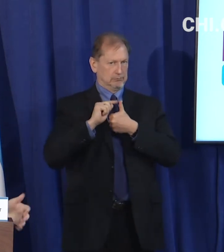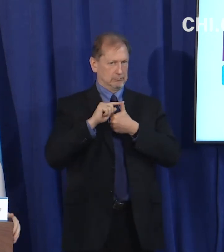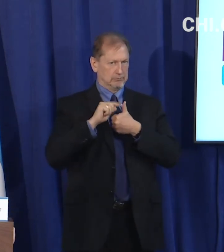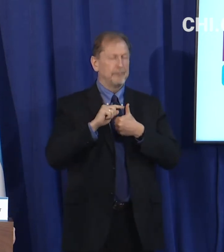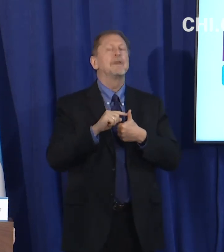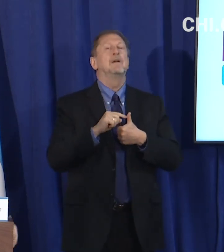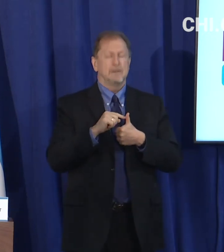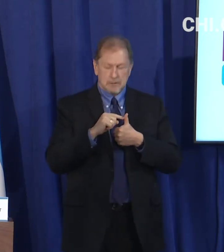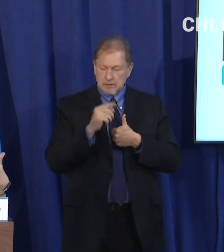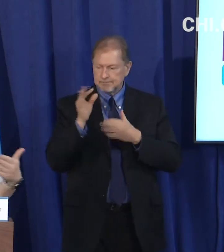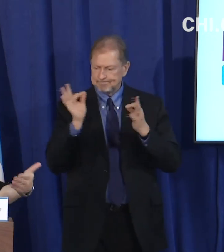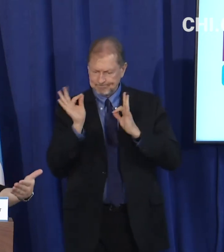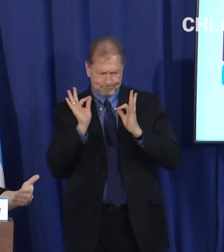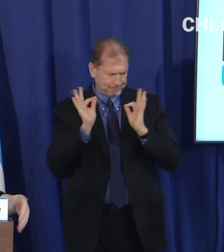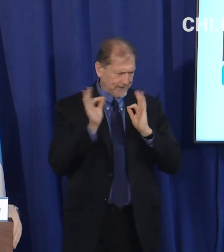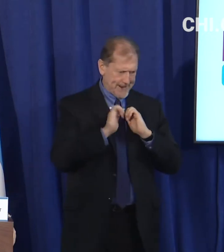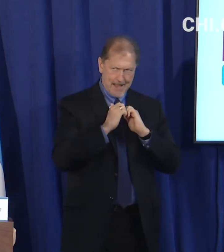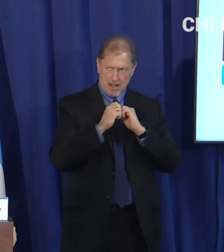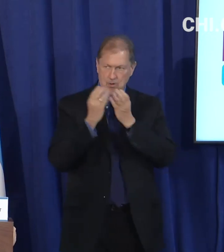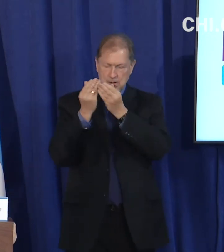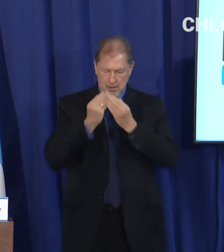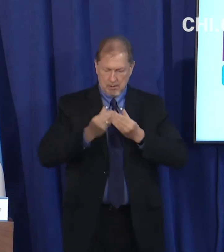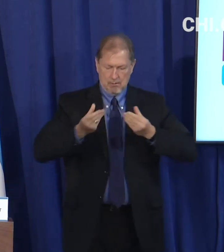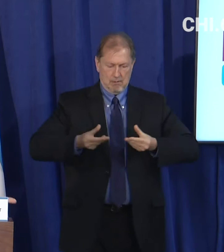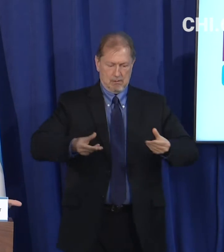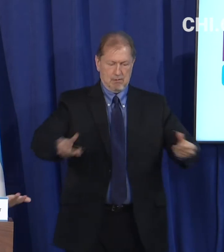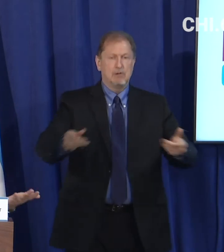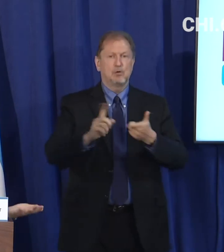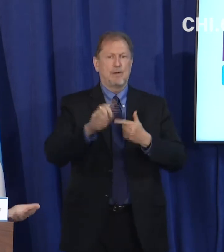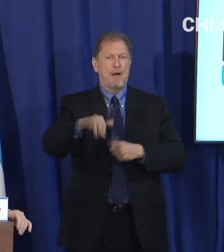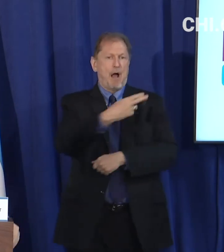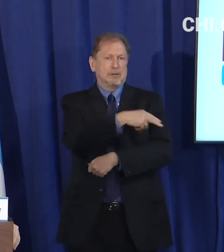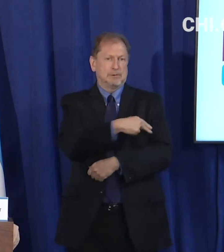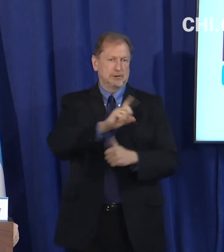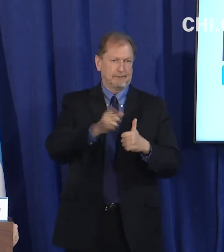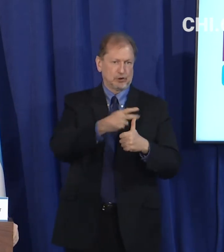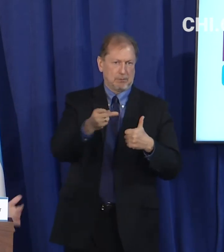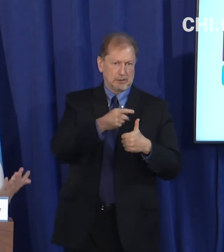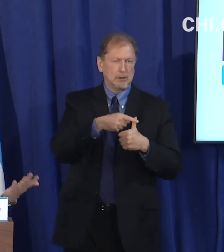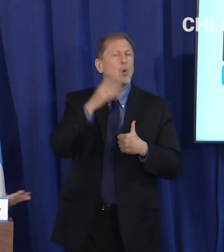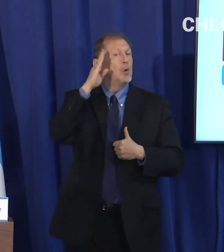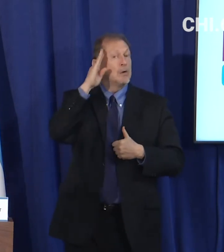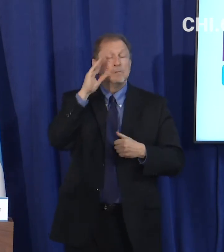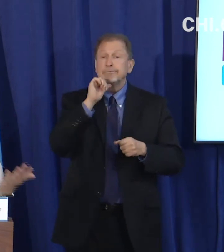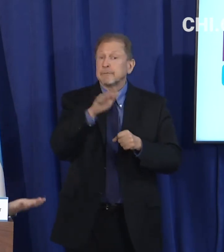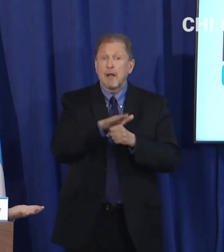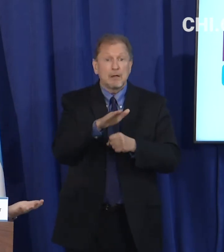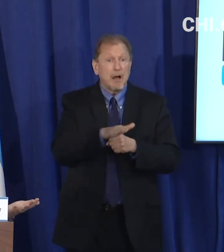they have the information for this work at the very beginning. We know there's not going to be enough vaccine to